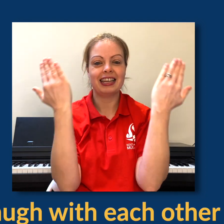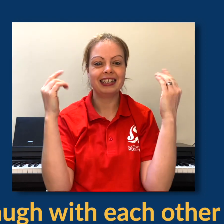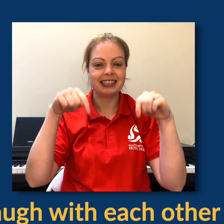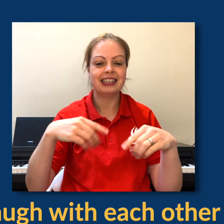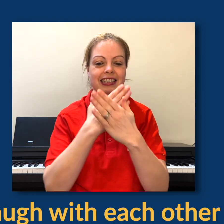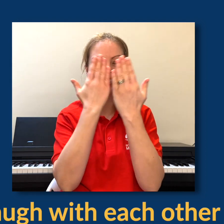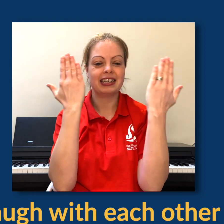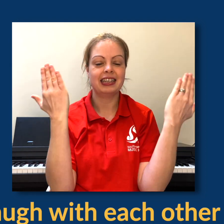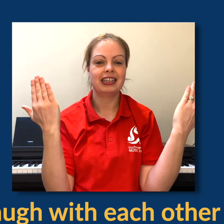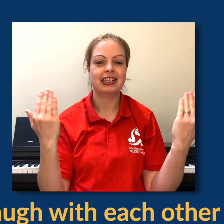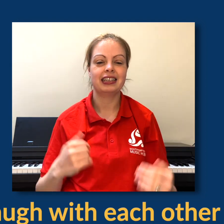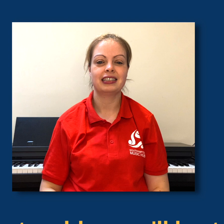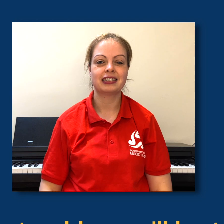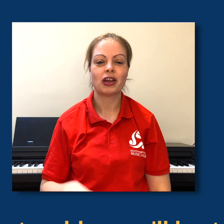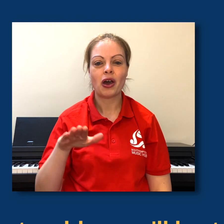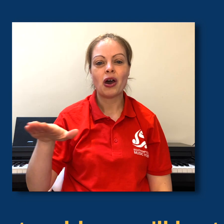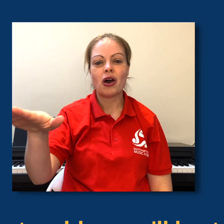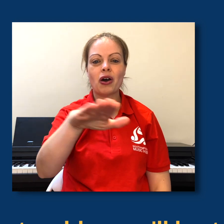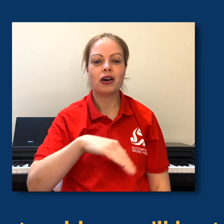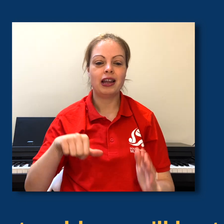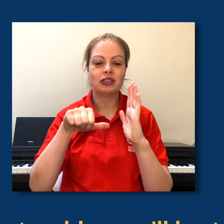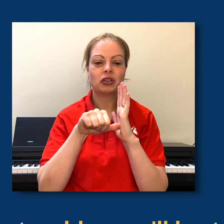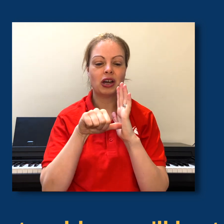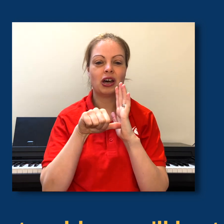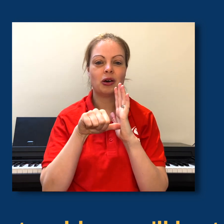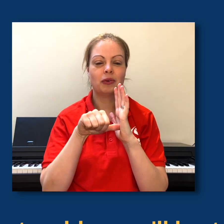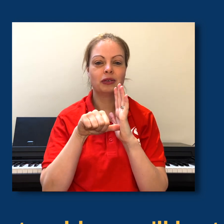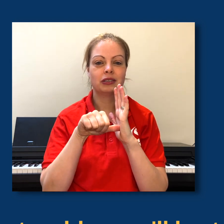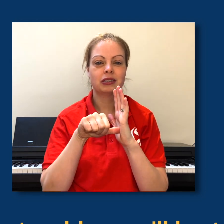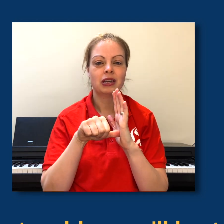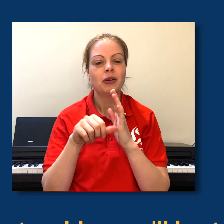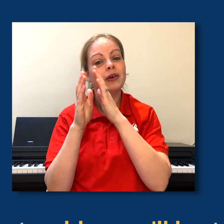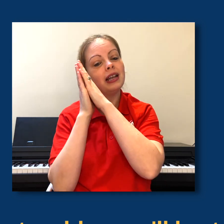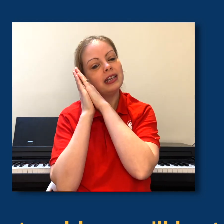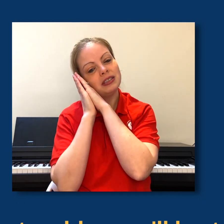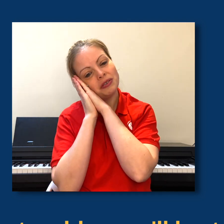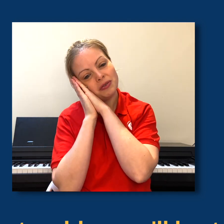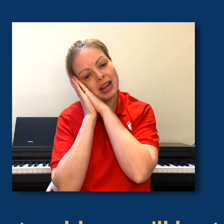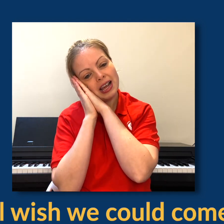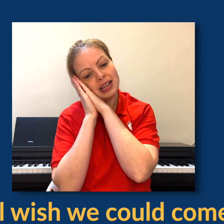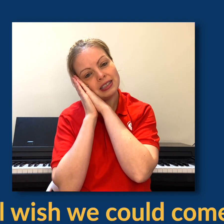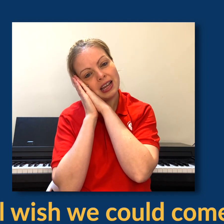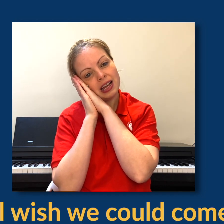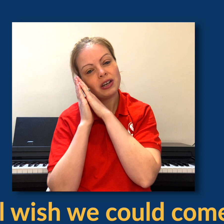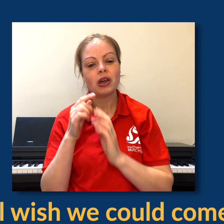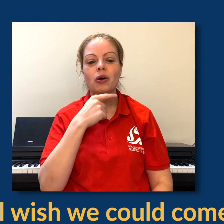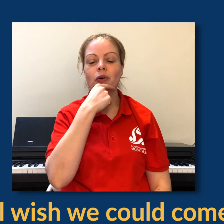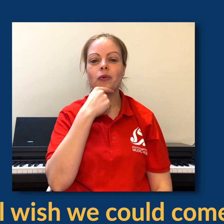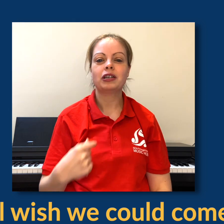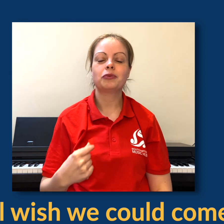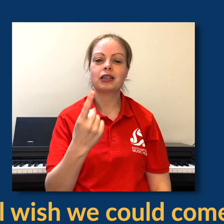about these days. All our troubles, we'll lay to rest